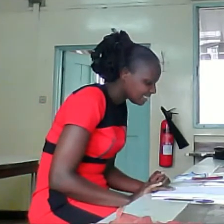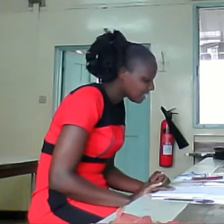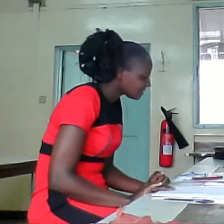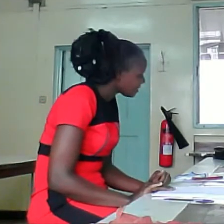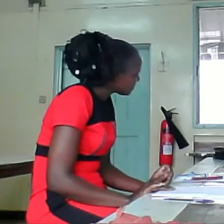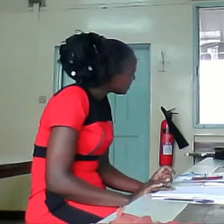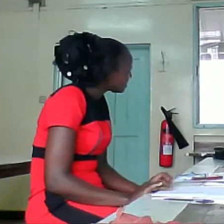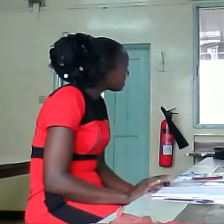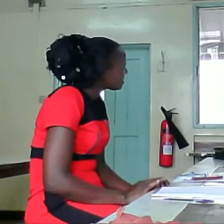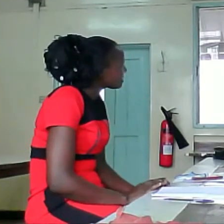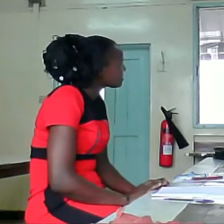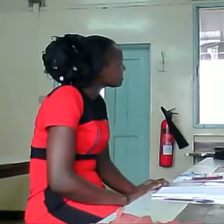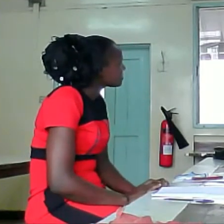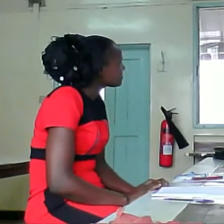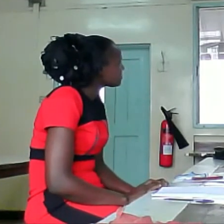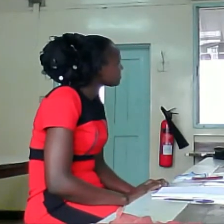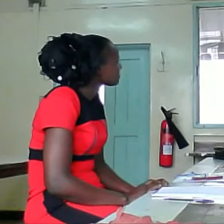Disaster. What is a disaster?